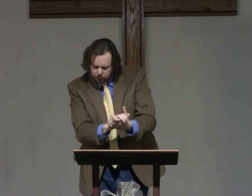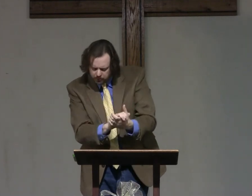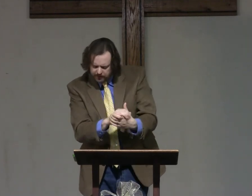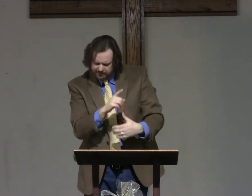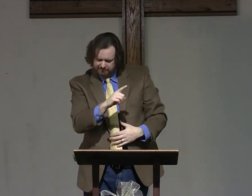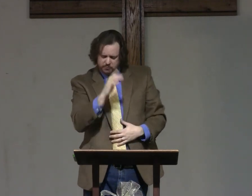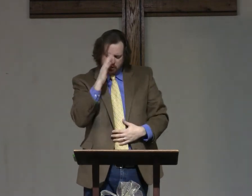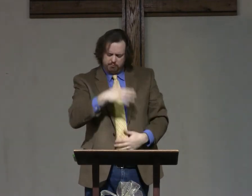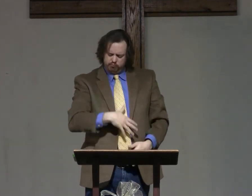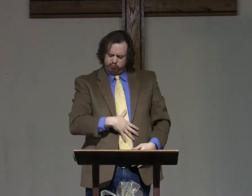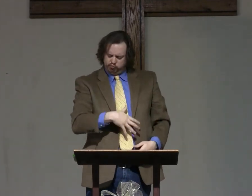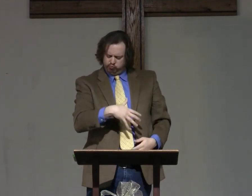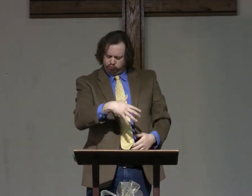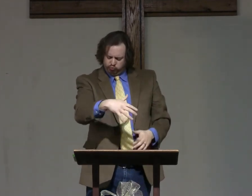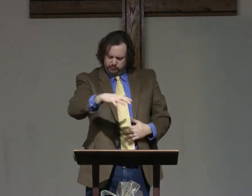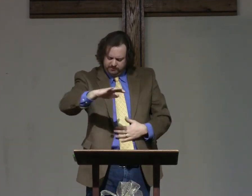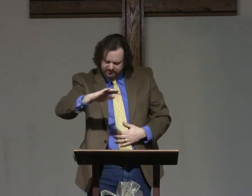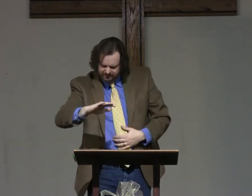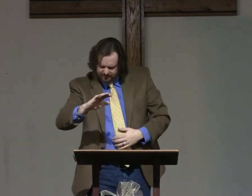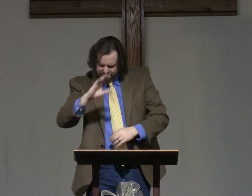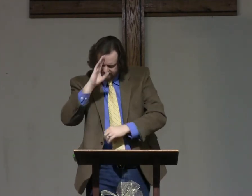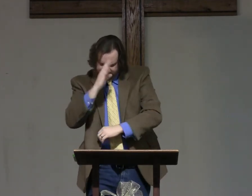for the child within her